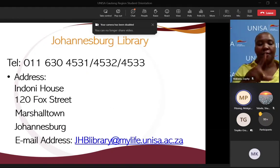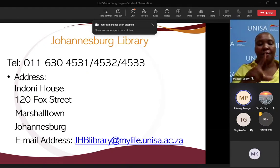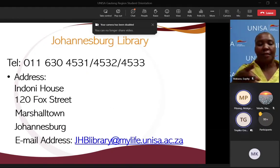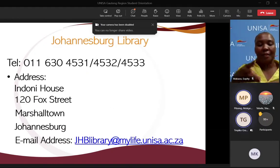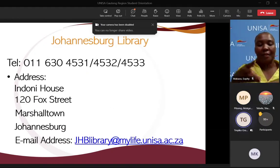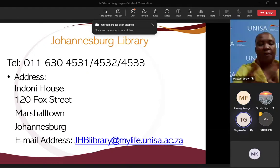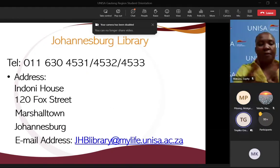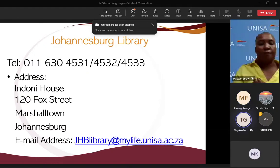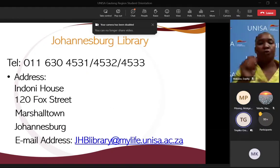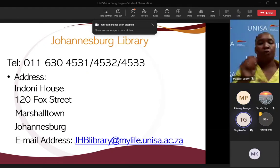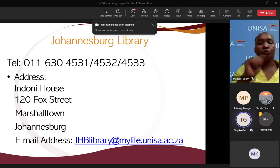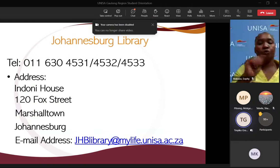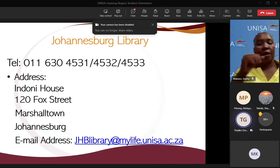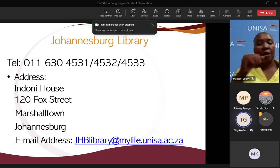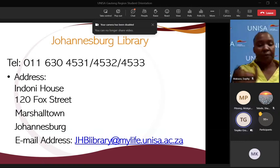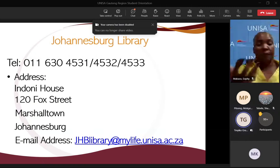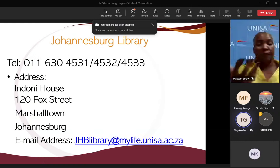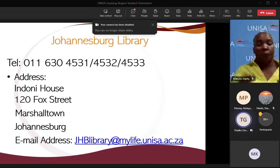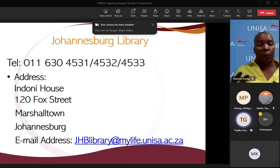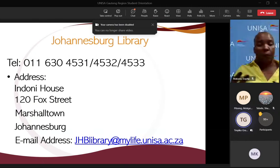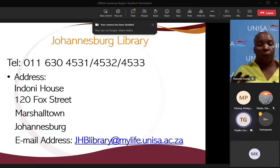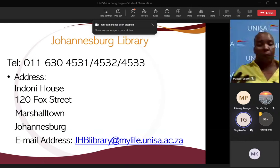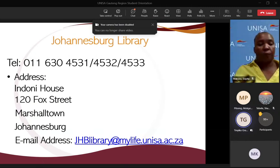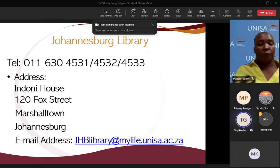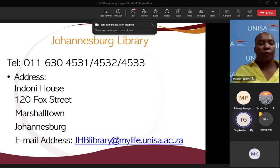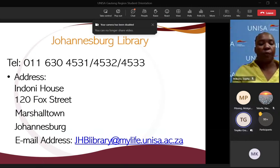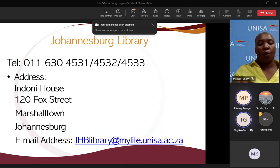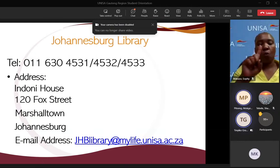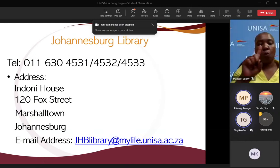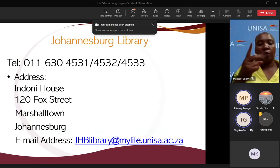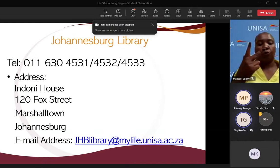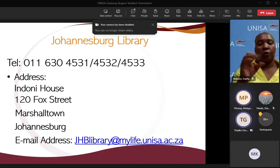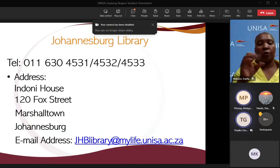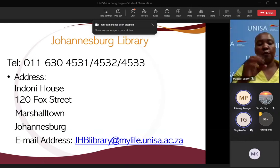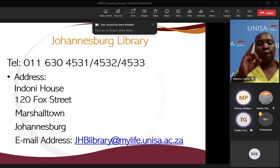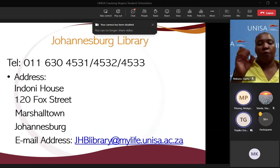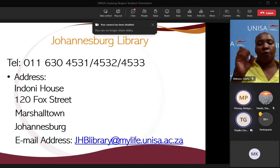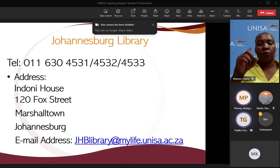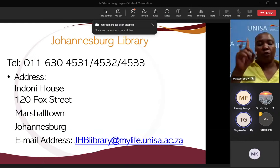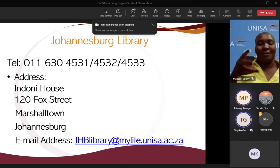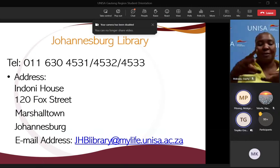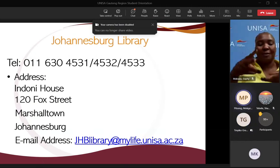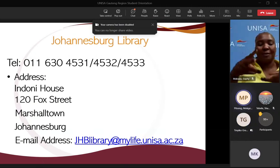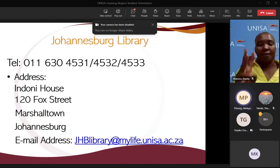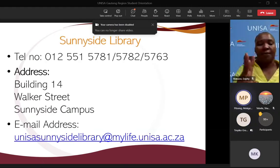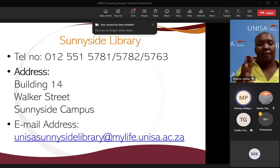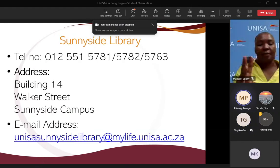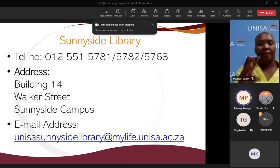and the Johannesburg library is found at 120 Fox Street Marshalltown